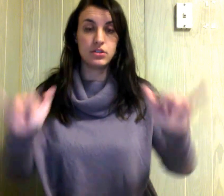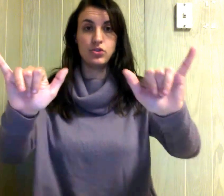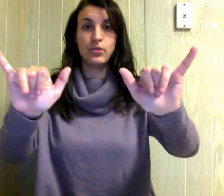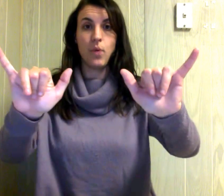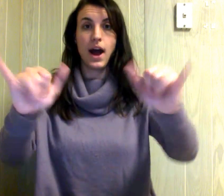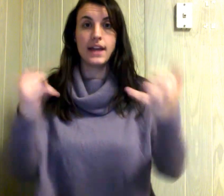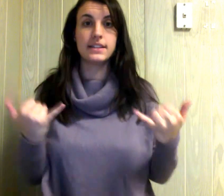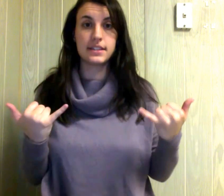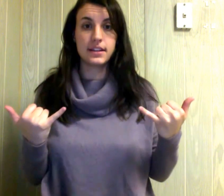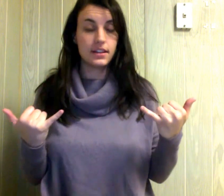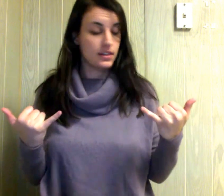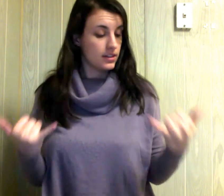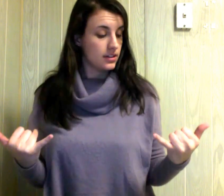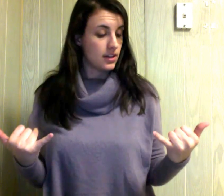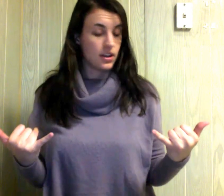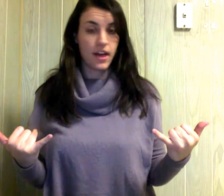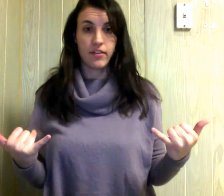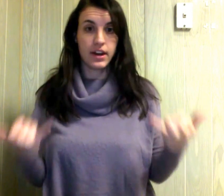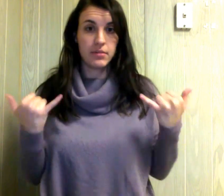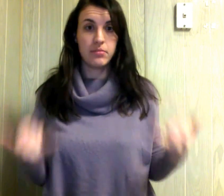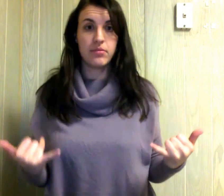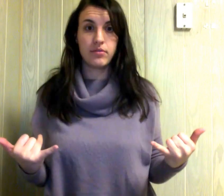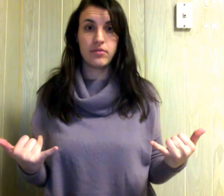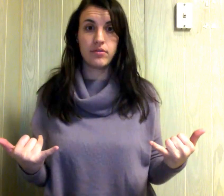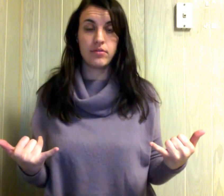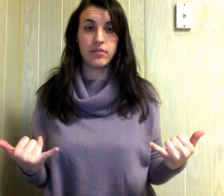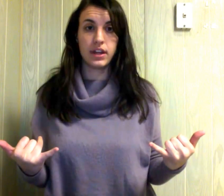two Y's, and you have it right here.